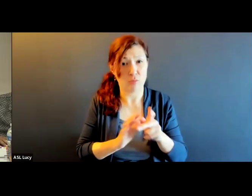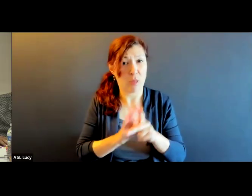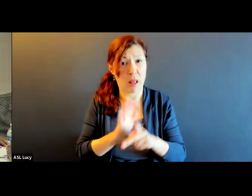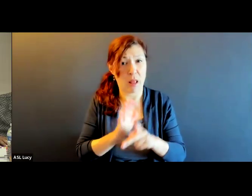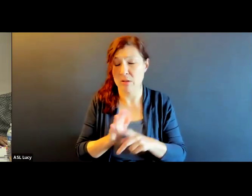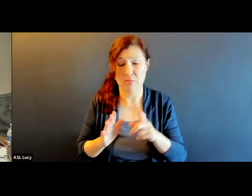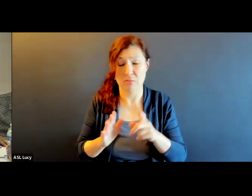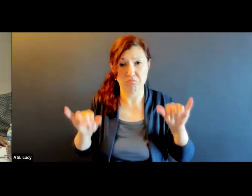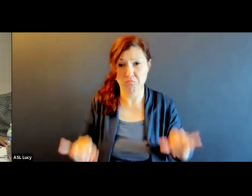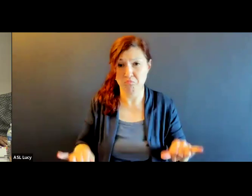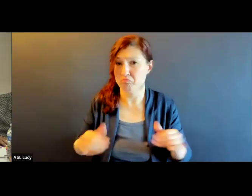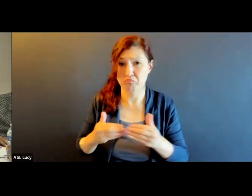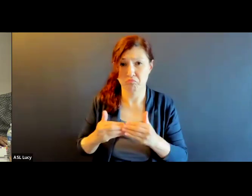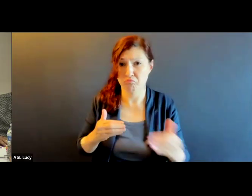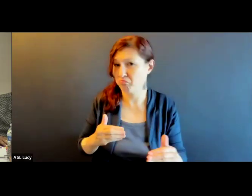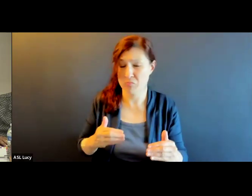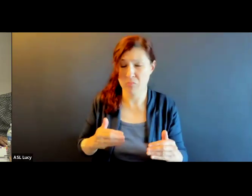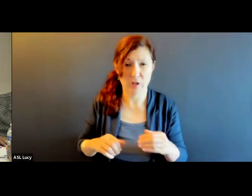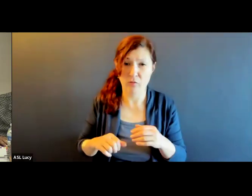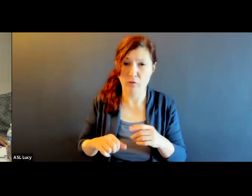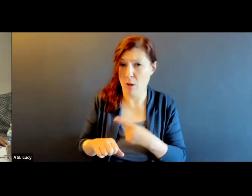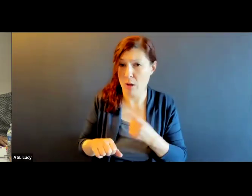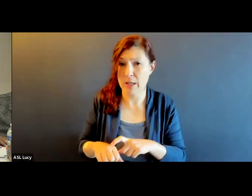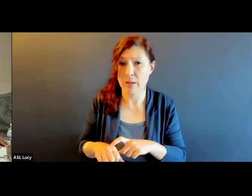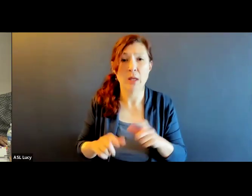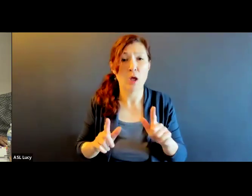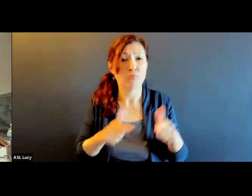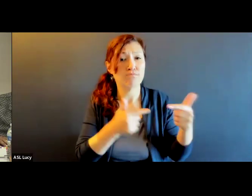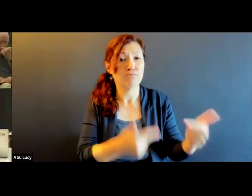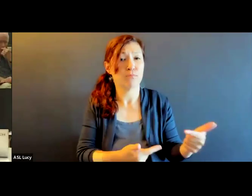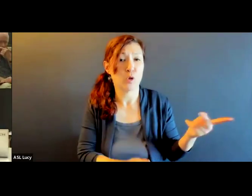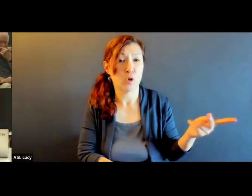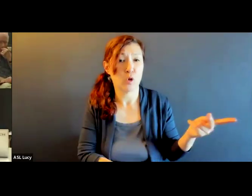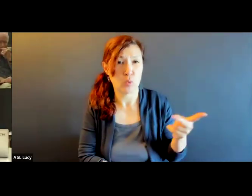And with that, I will turn it over happily to Monica and Colin.